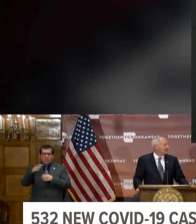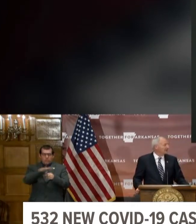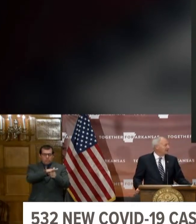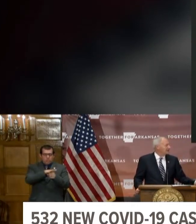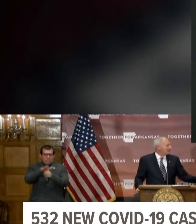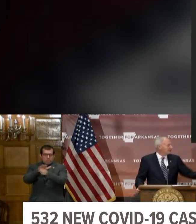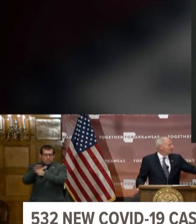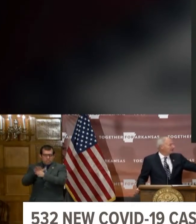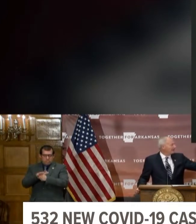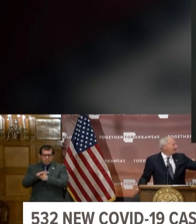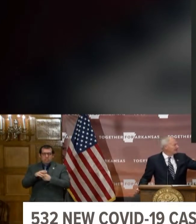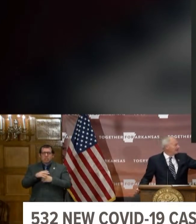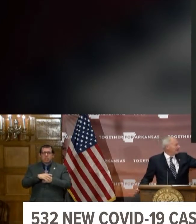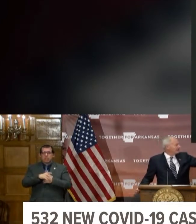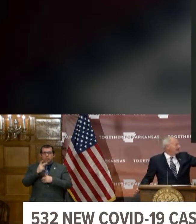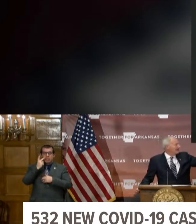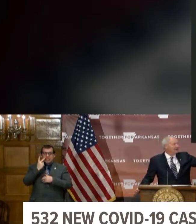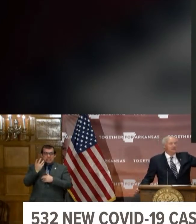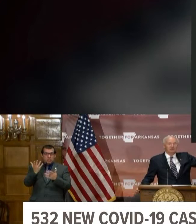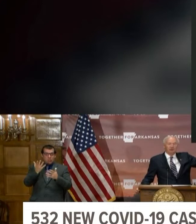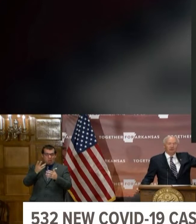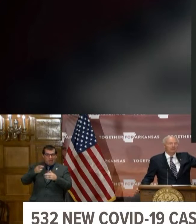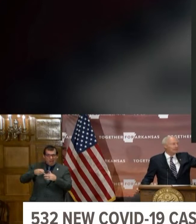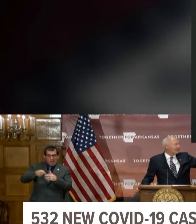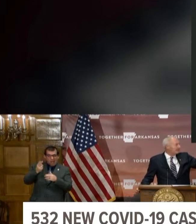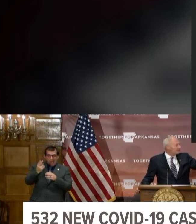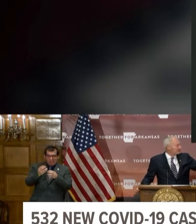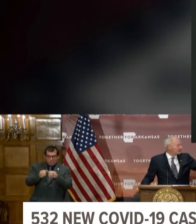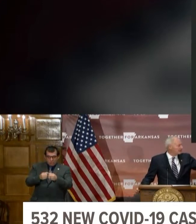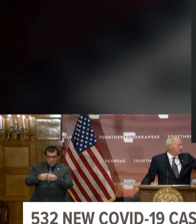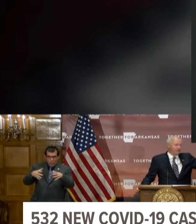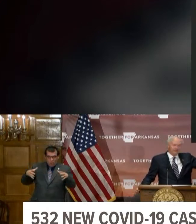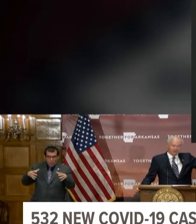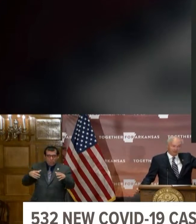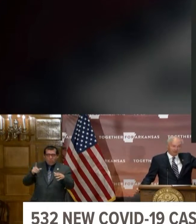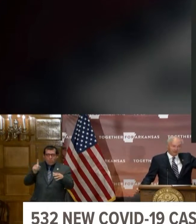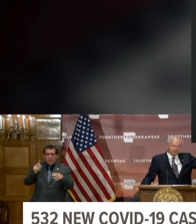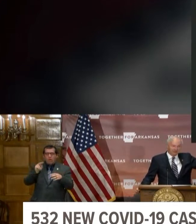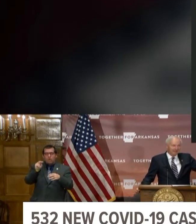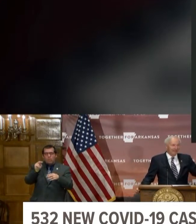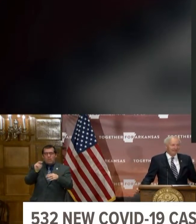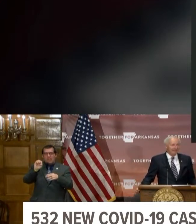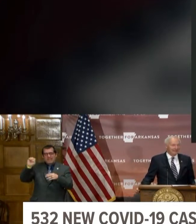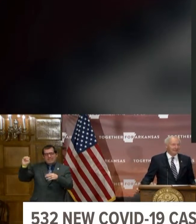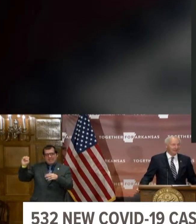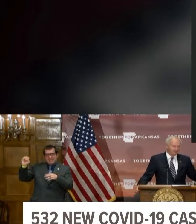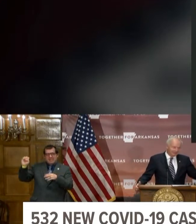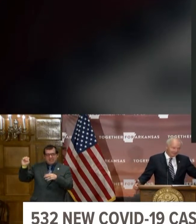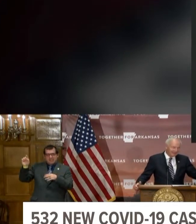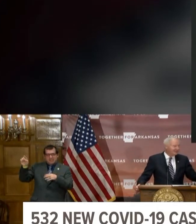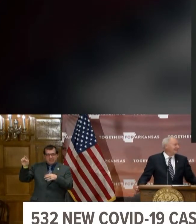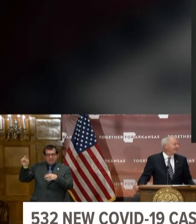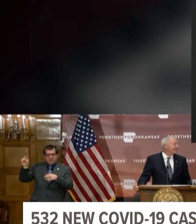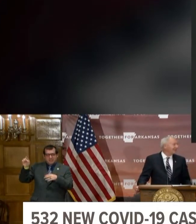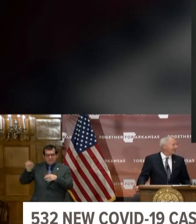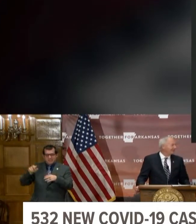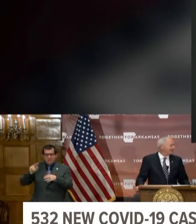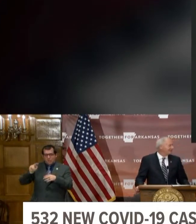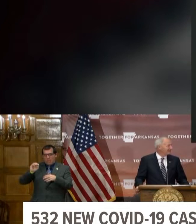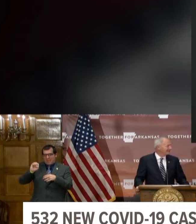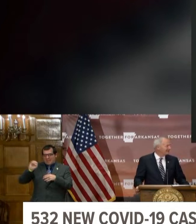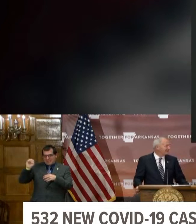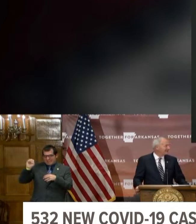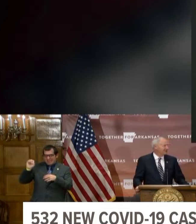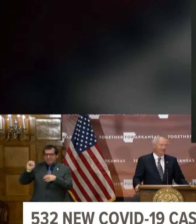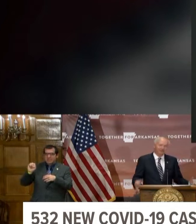see that the region that has the highest growth of cases is the Northeast region. And so